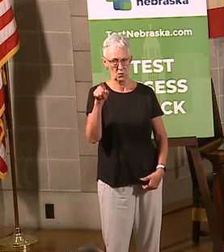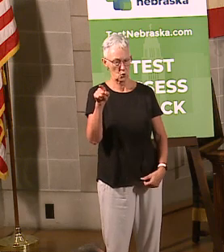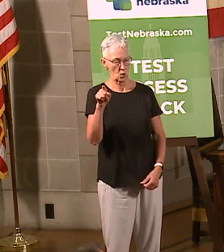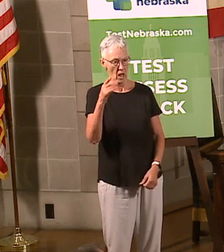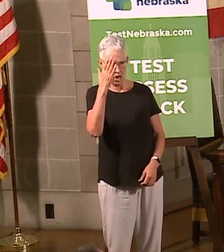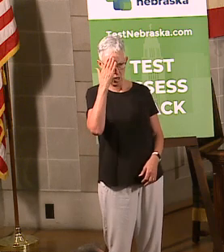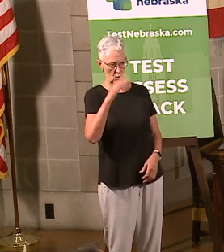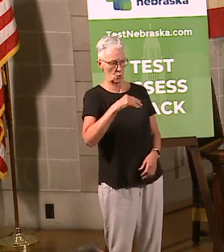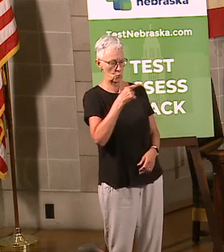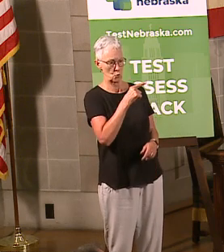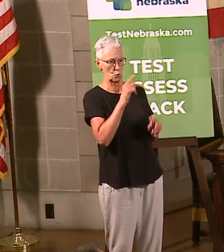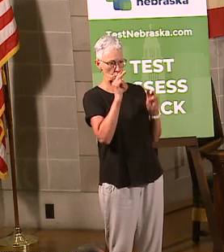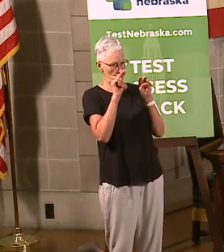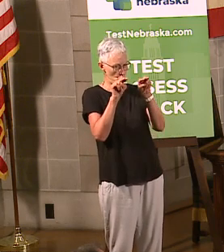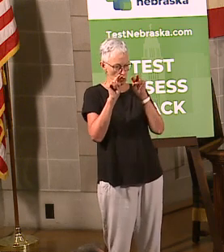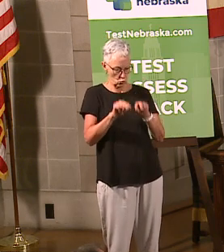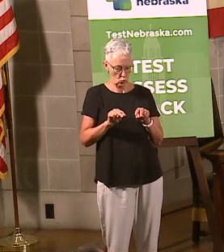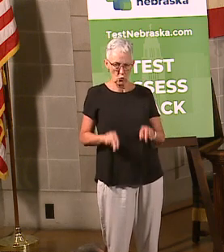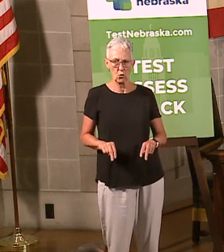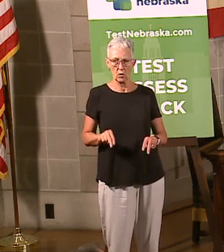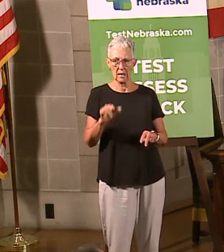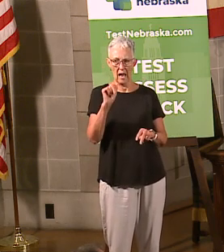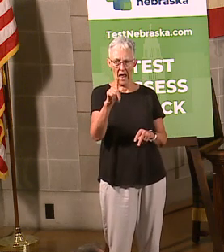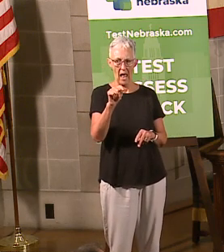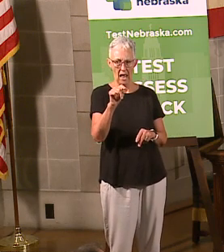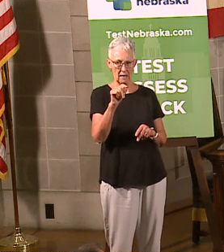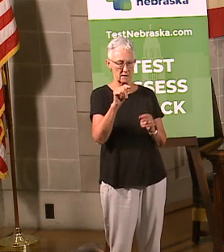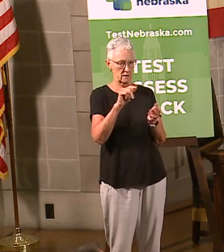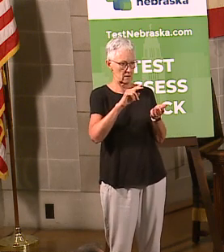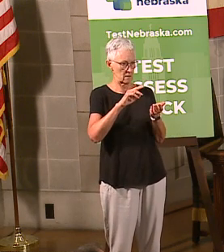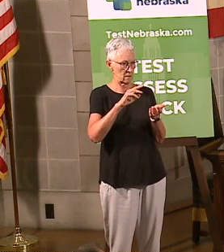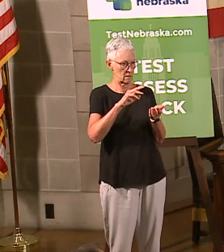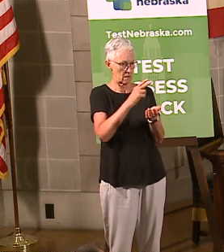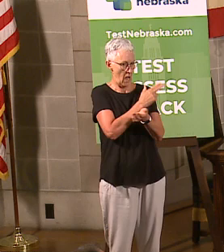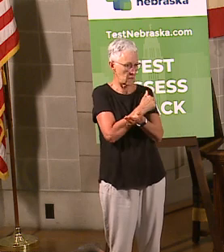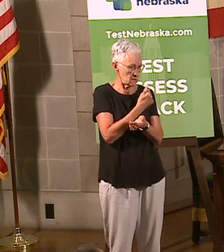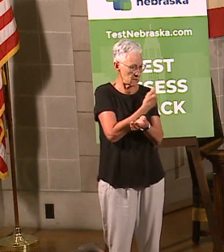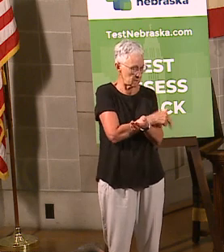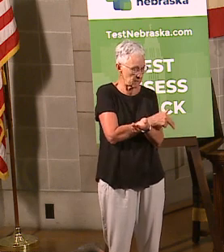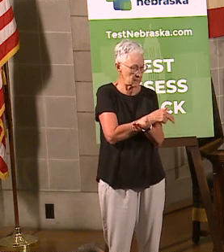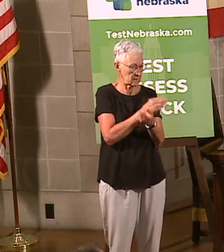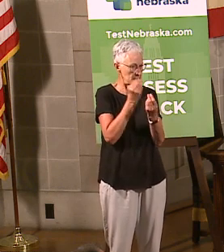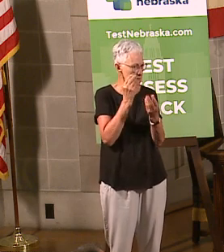all having hundreds, if not thousands of people together, when they're out protesting the last couple of weeks?